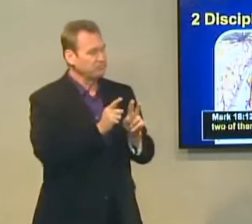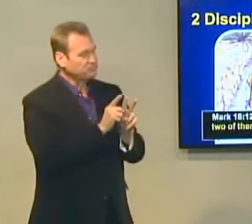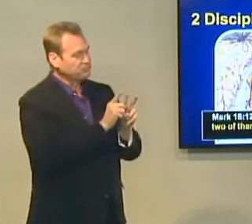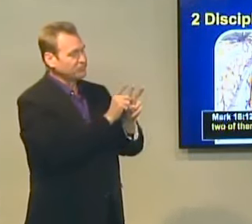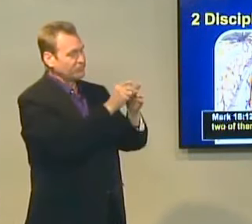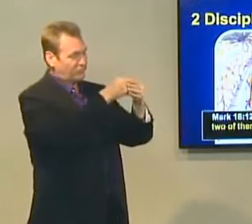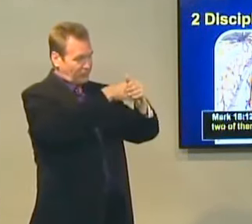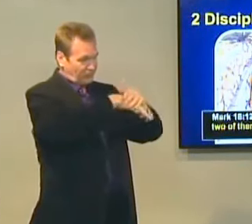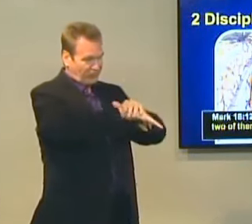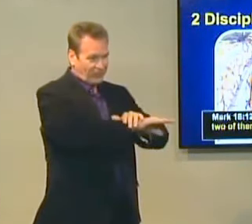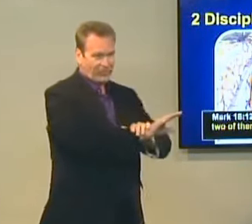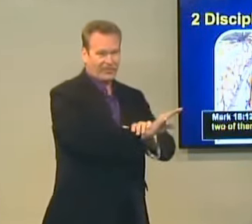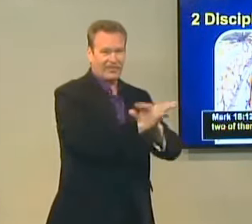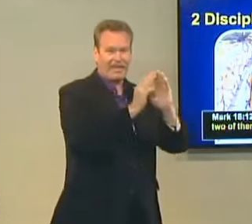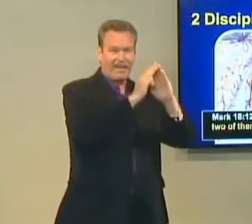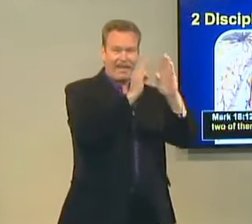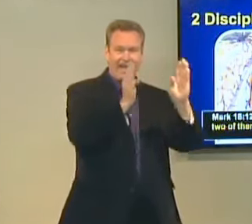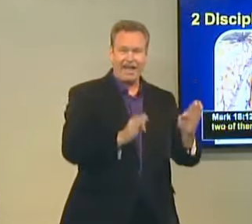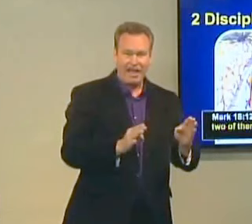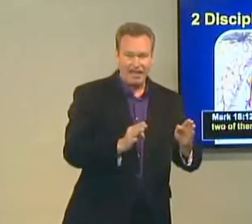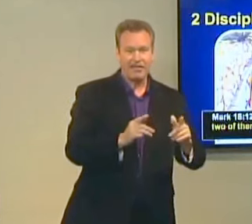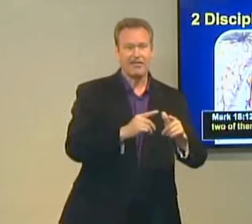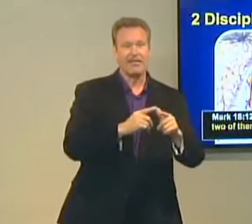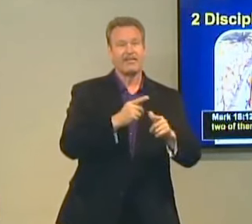And he's about to take. His leave of them. And he goes in with them. To a house.